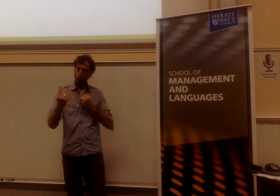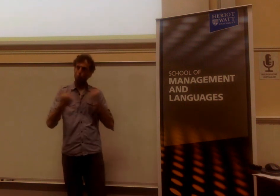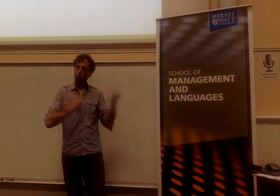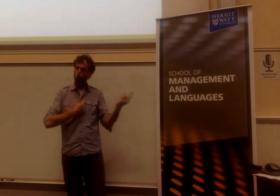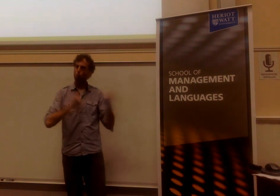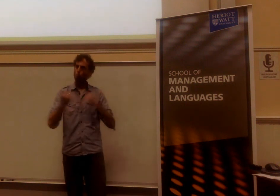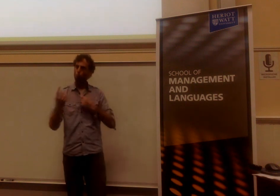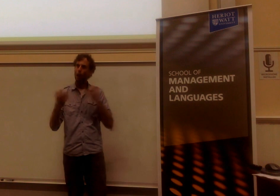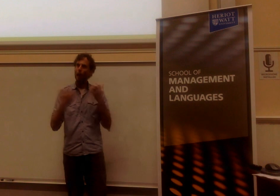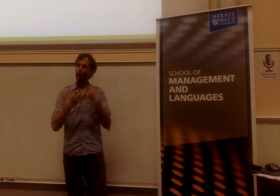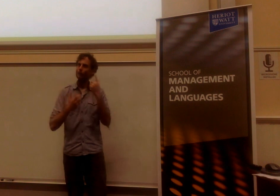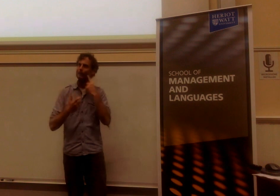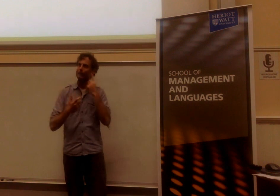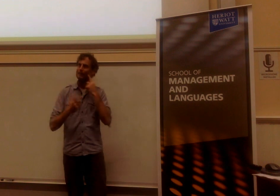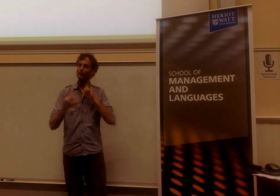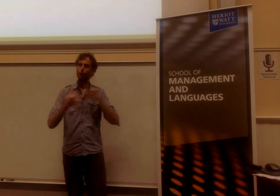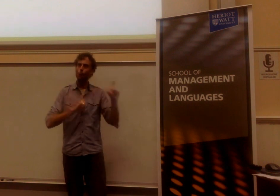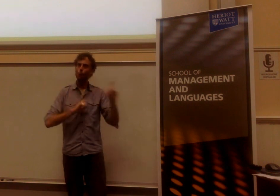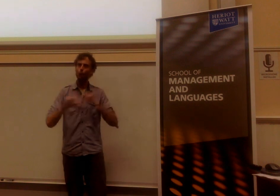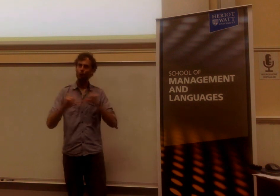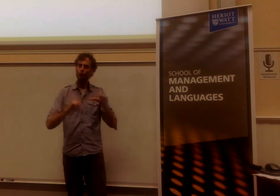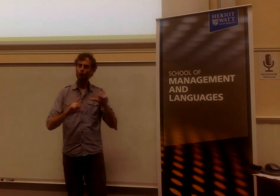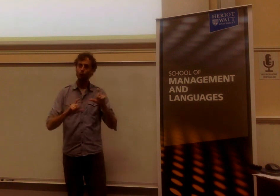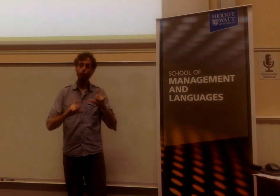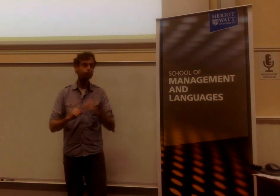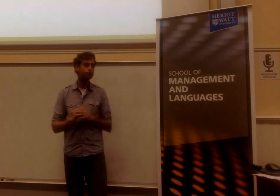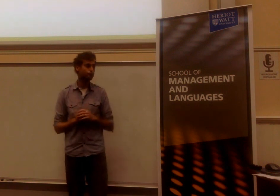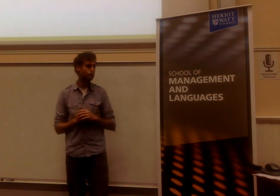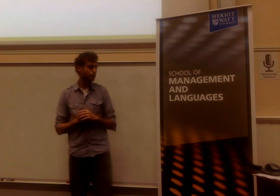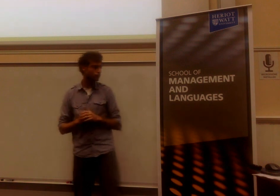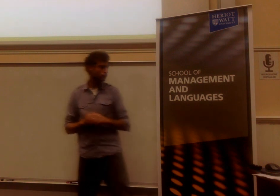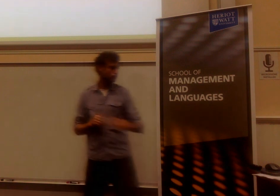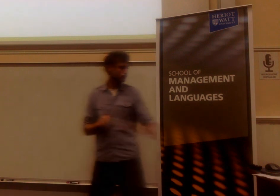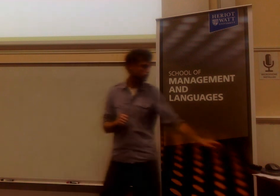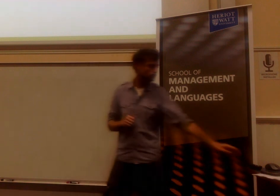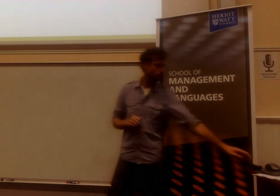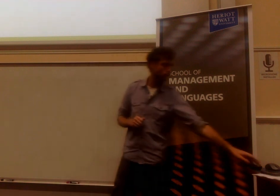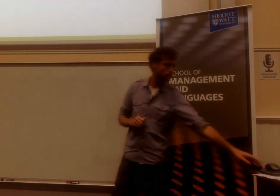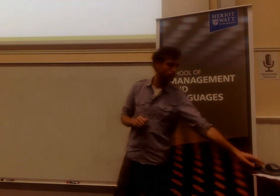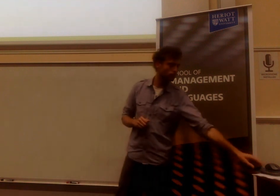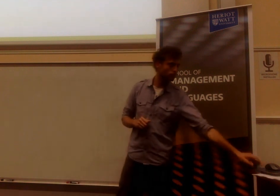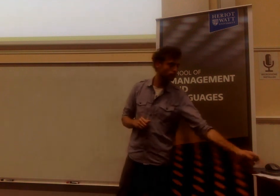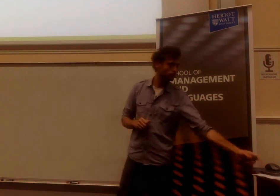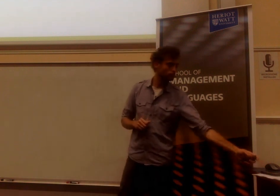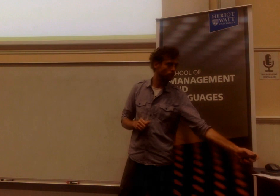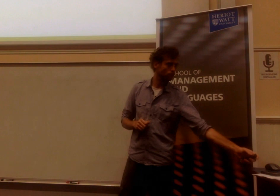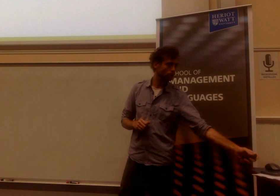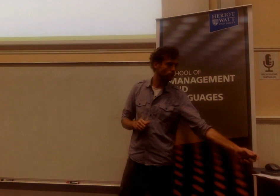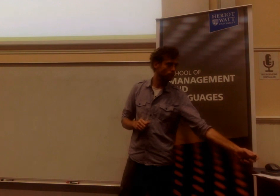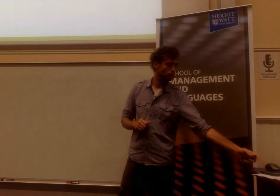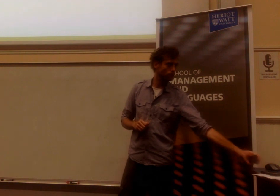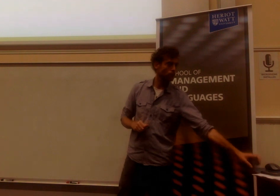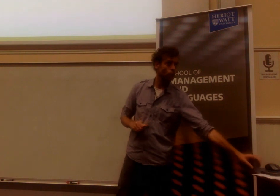of the Total Conversation Service. They could see the VRS, the VRI, and the re-speaking service.